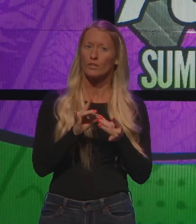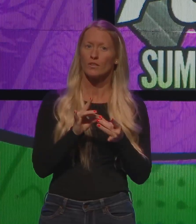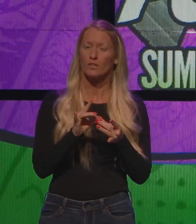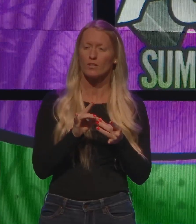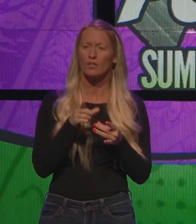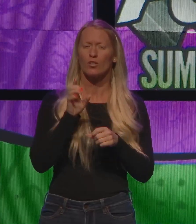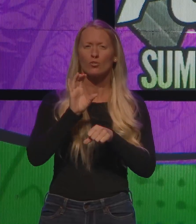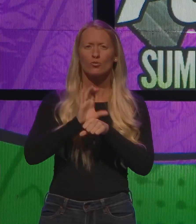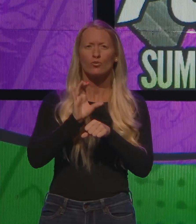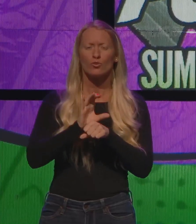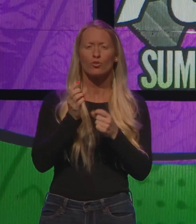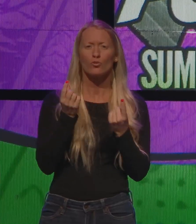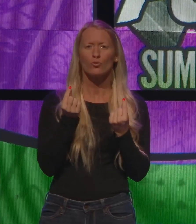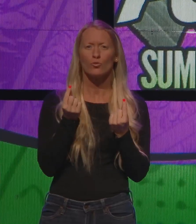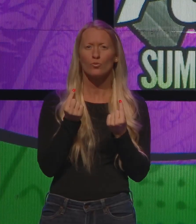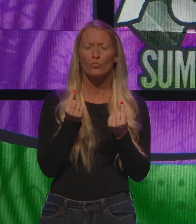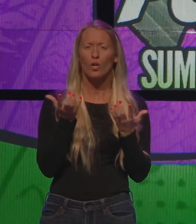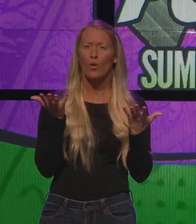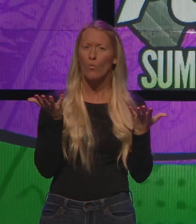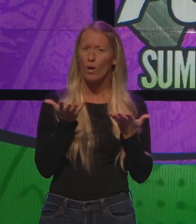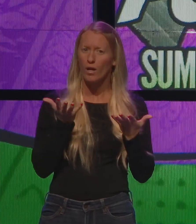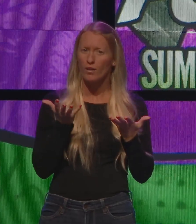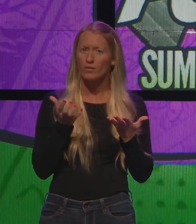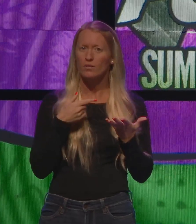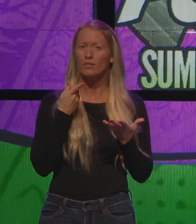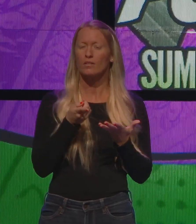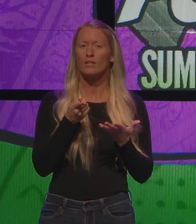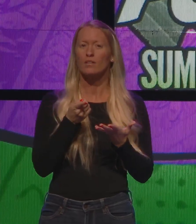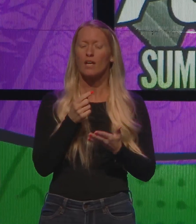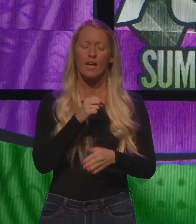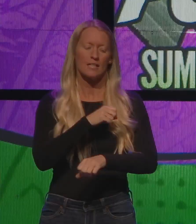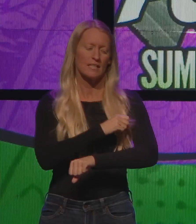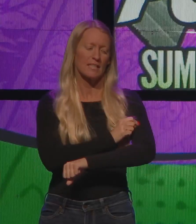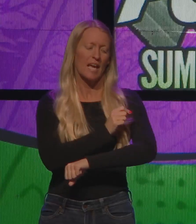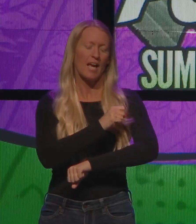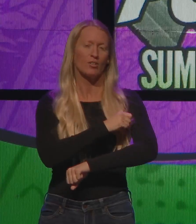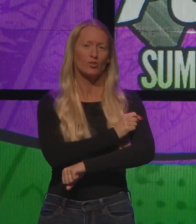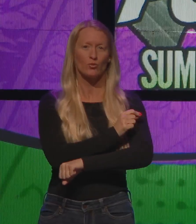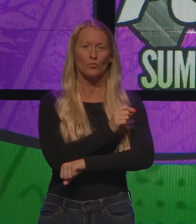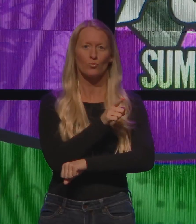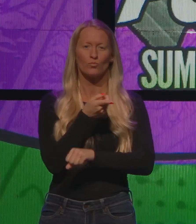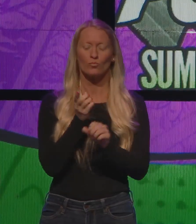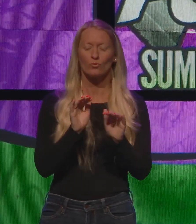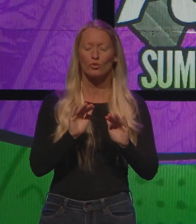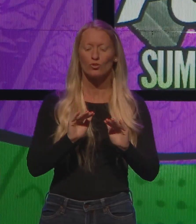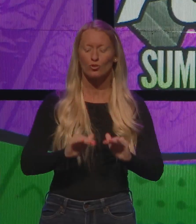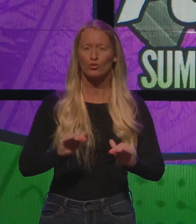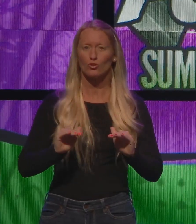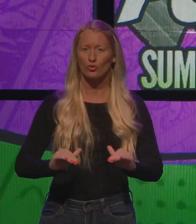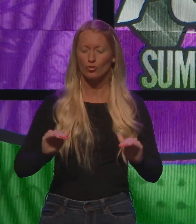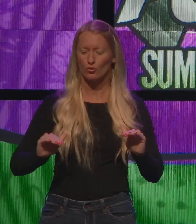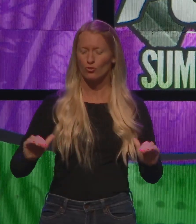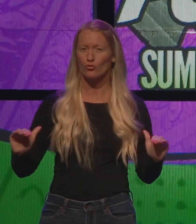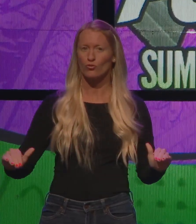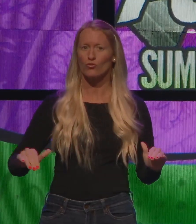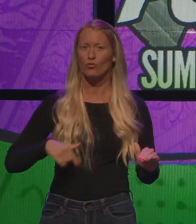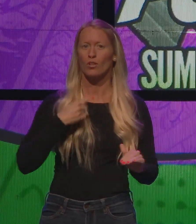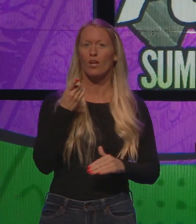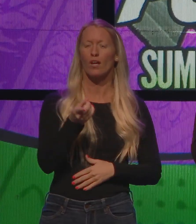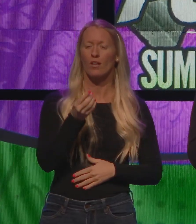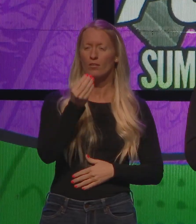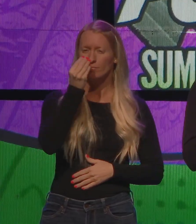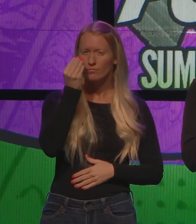churches should tattoo. I said tattoo in church. This is a verse that churches should tattoo on